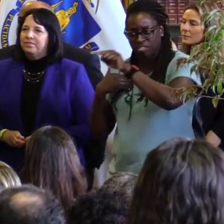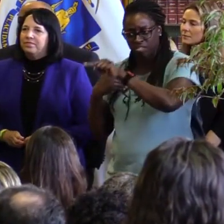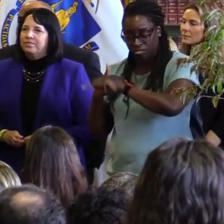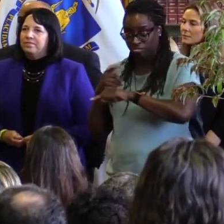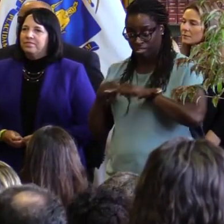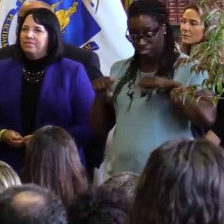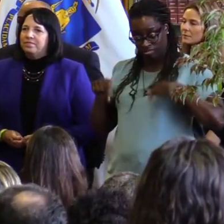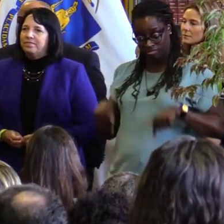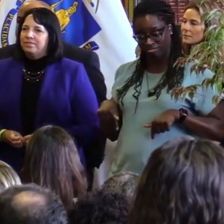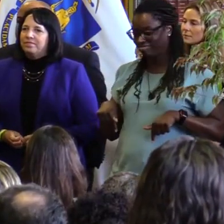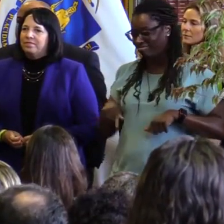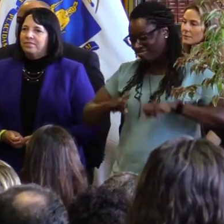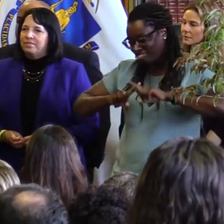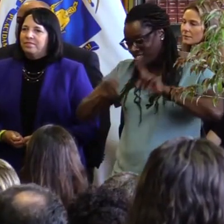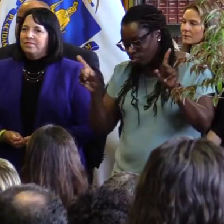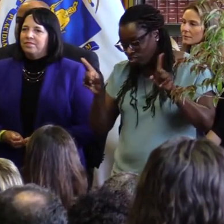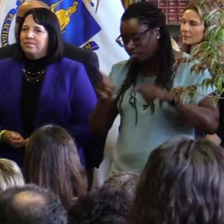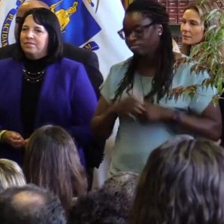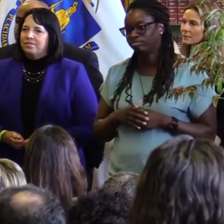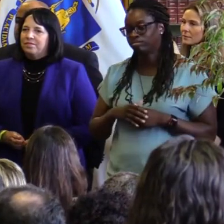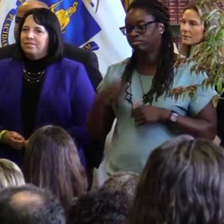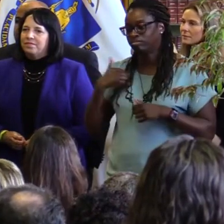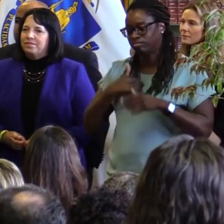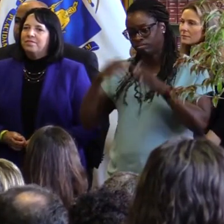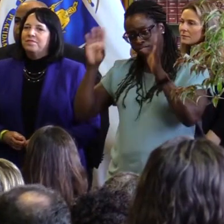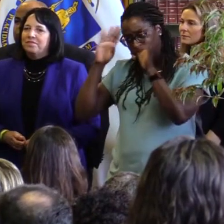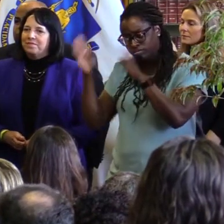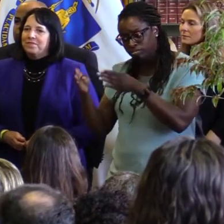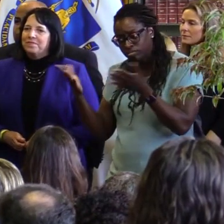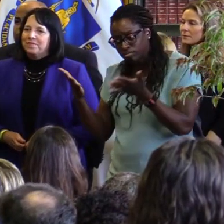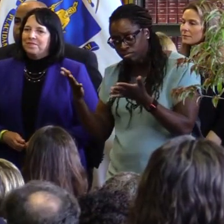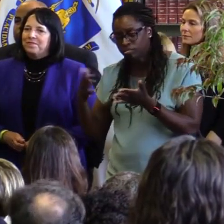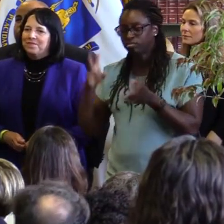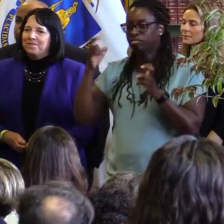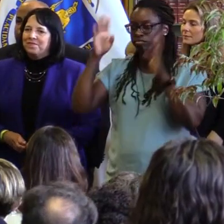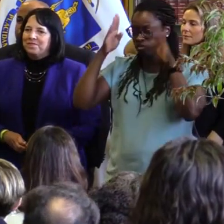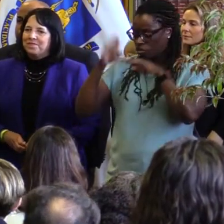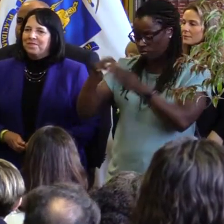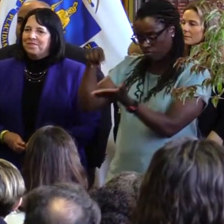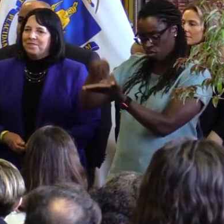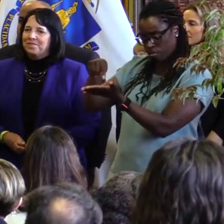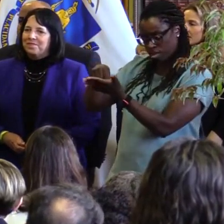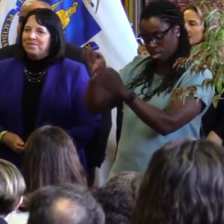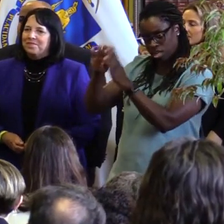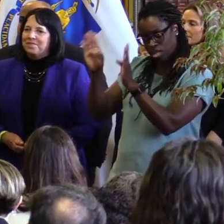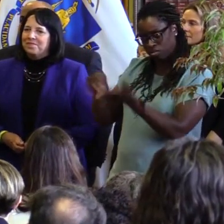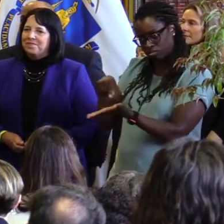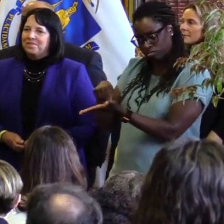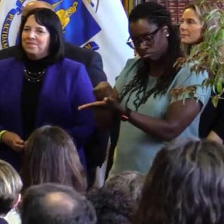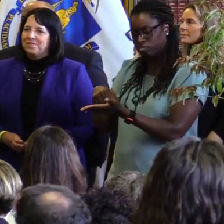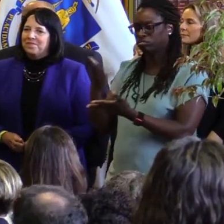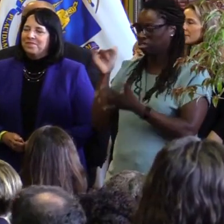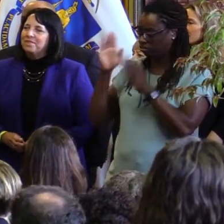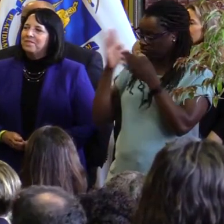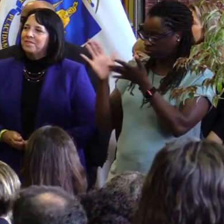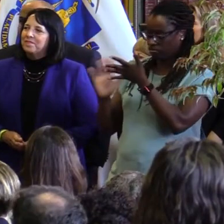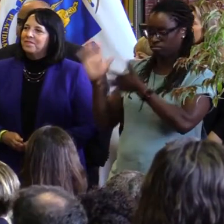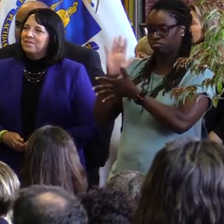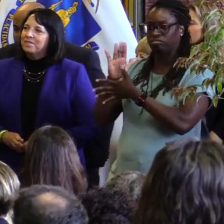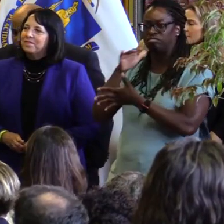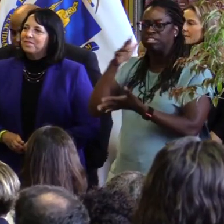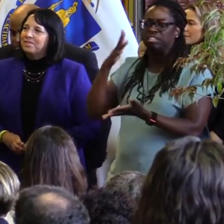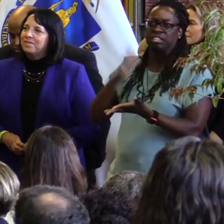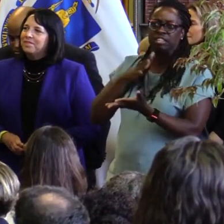to housing, affordable housing in particular. That is the primary focus. We're centering environmental justice for